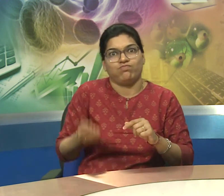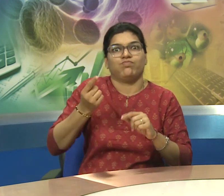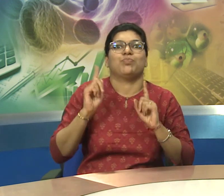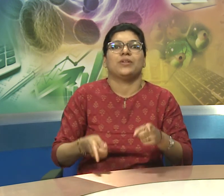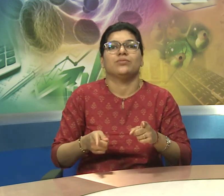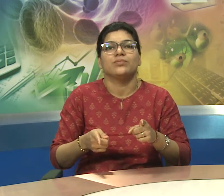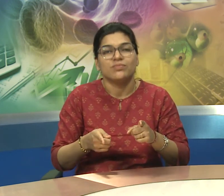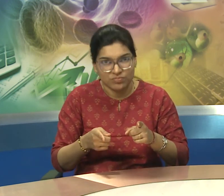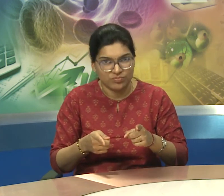stability